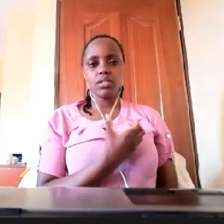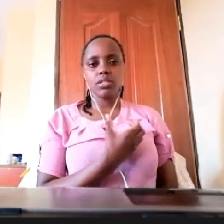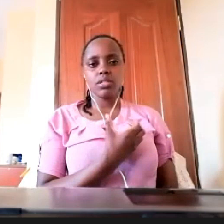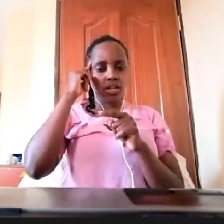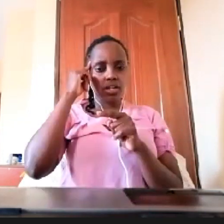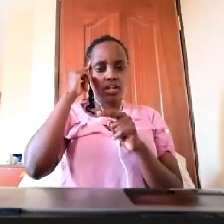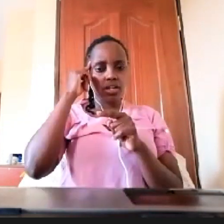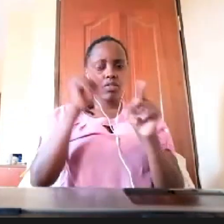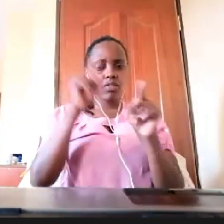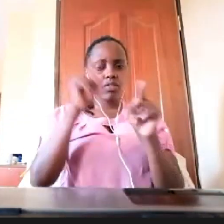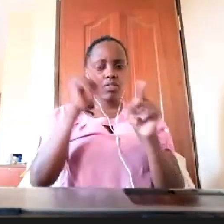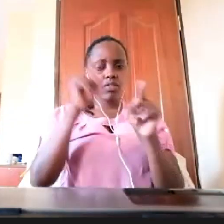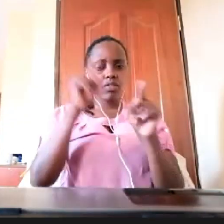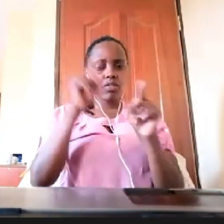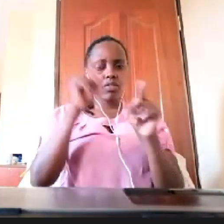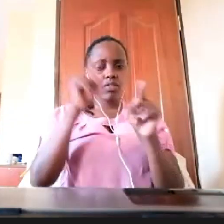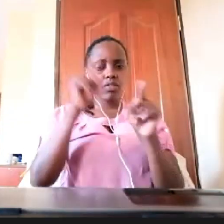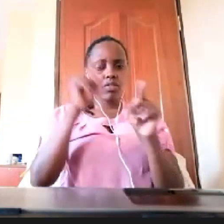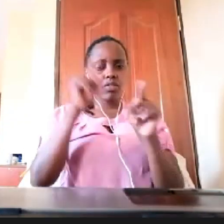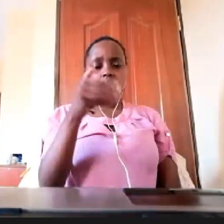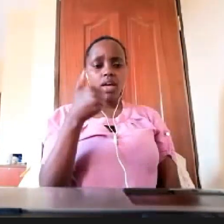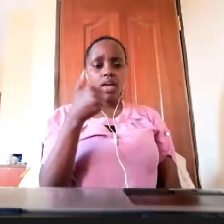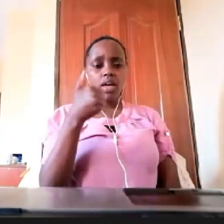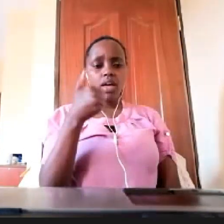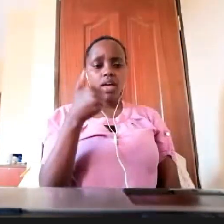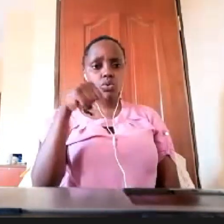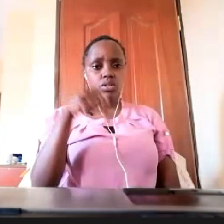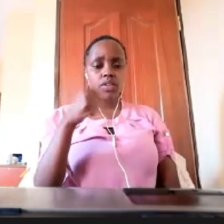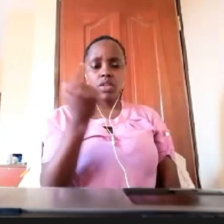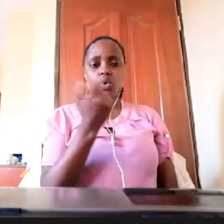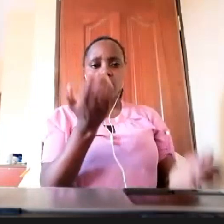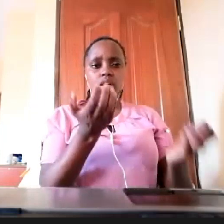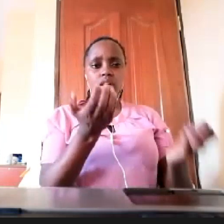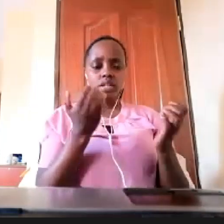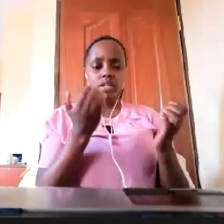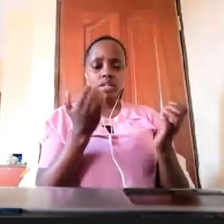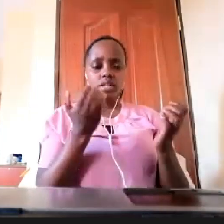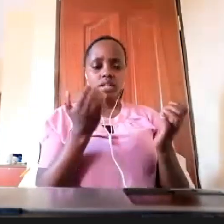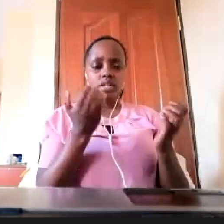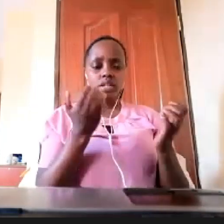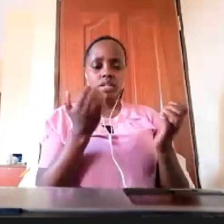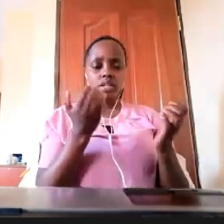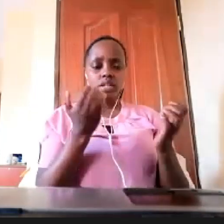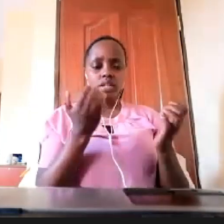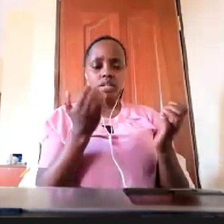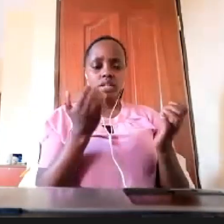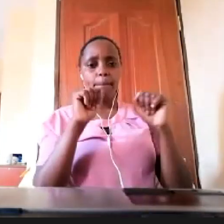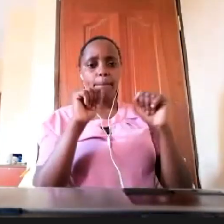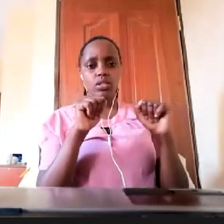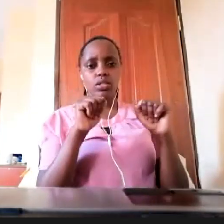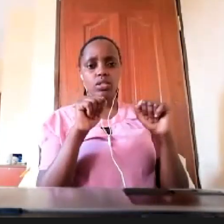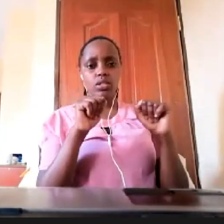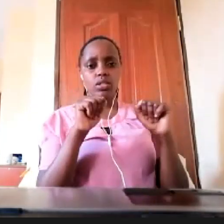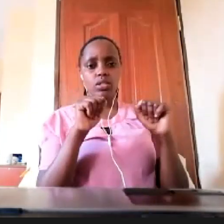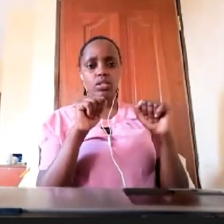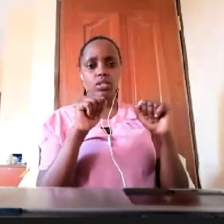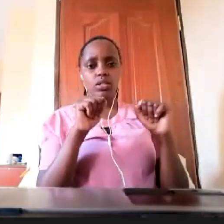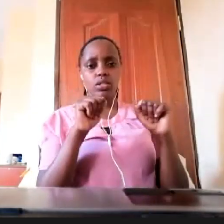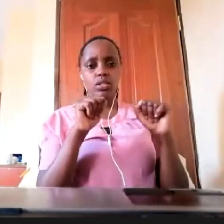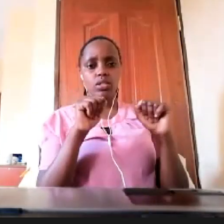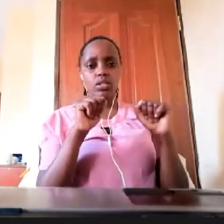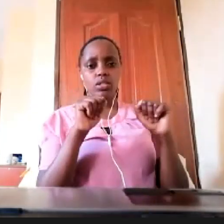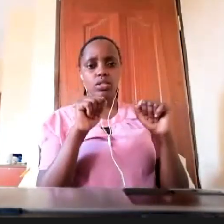the CSOs that are here today, they only need to see how they can also obtain